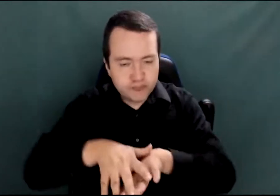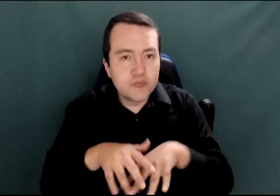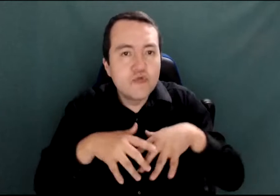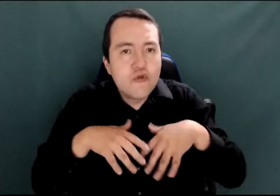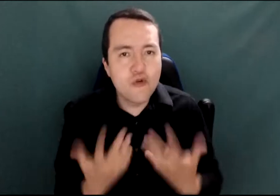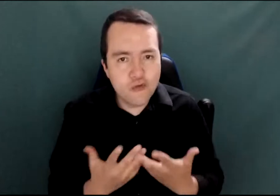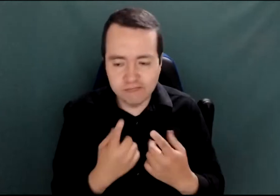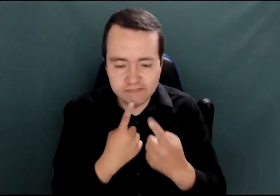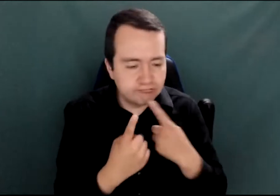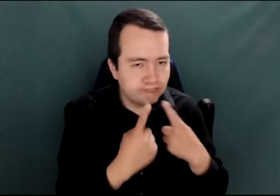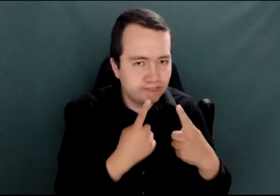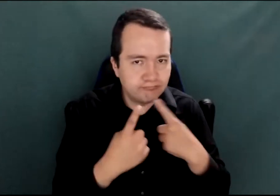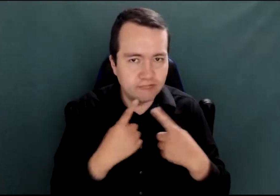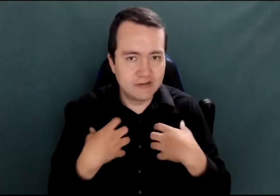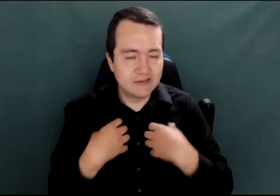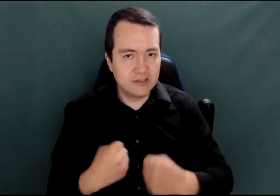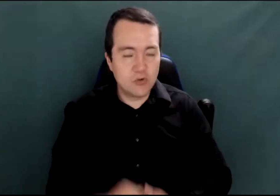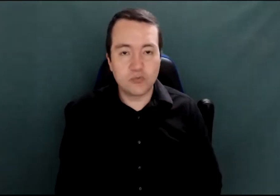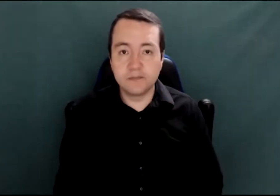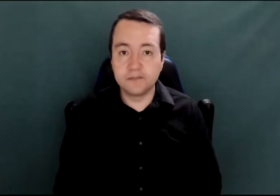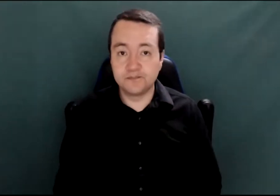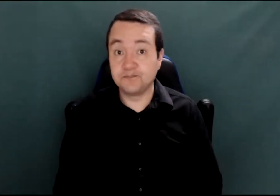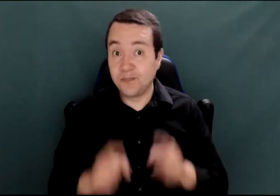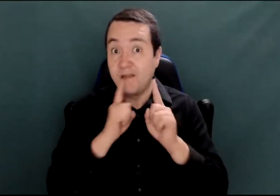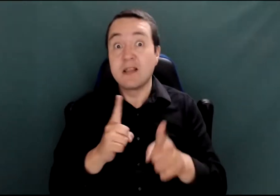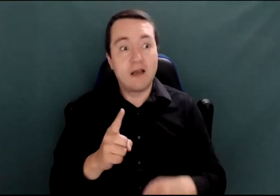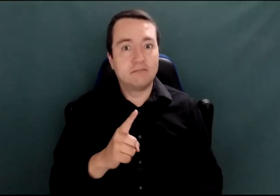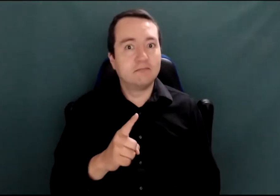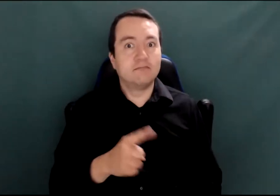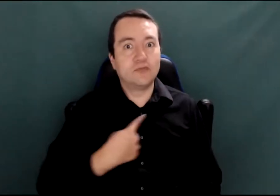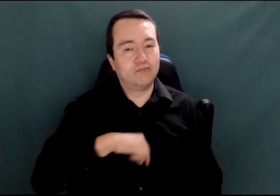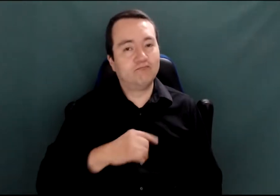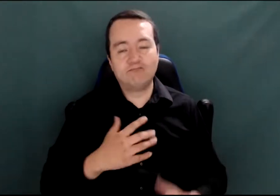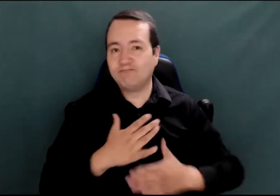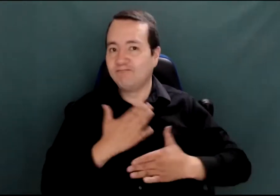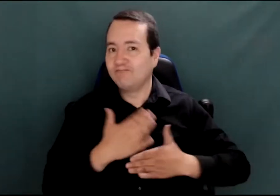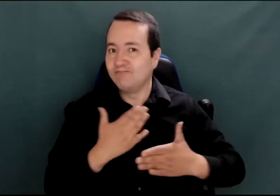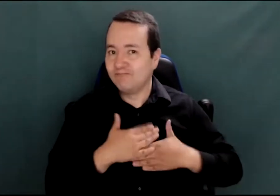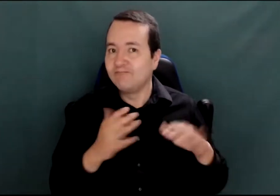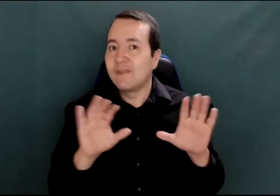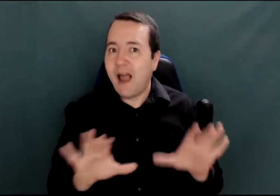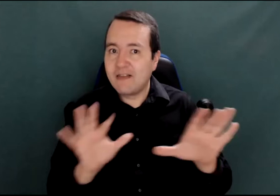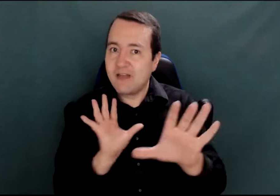is that we're very much pleased to be a part of this activity.